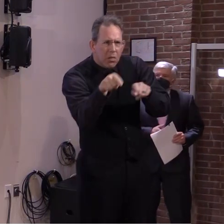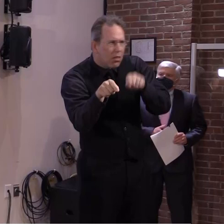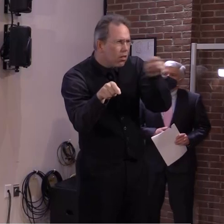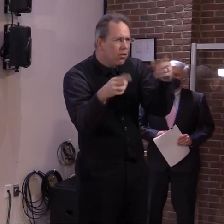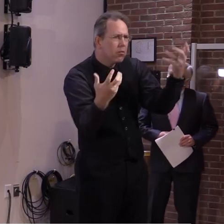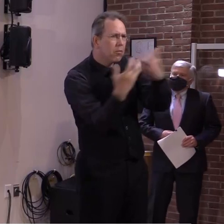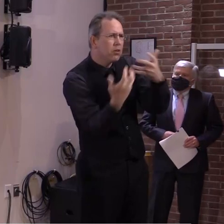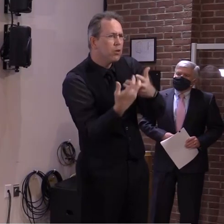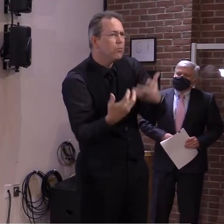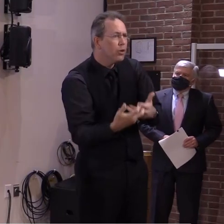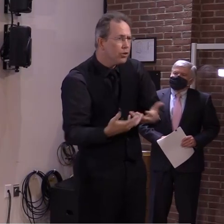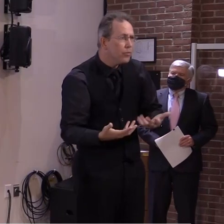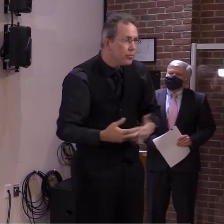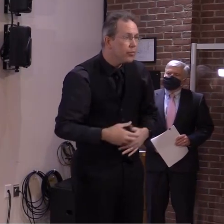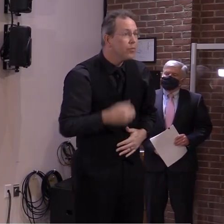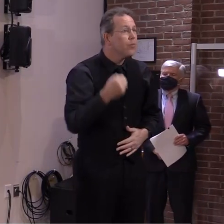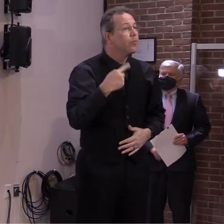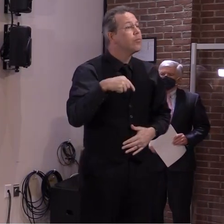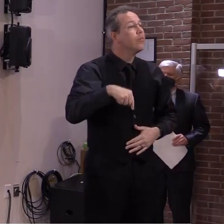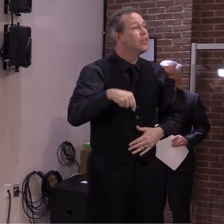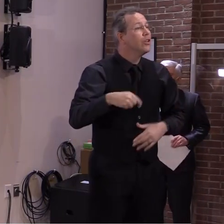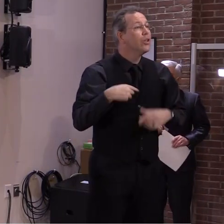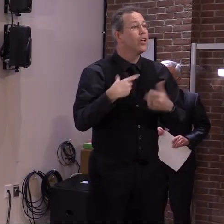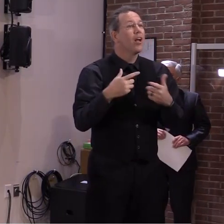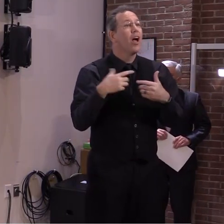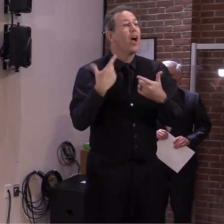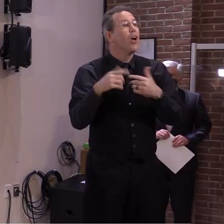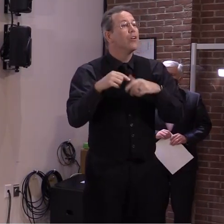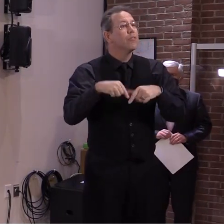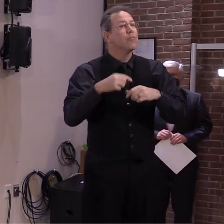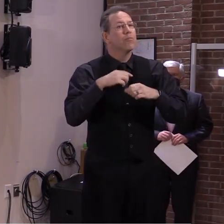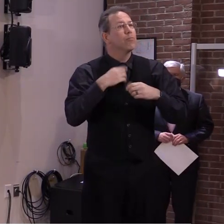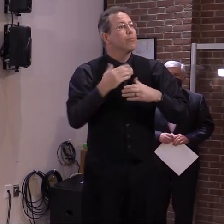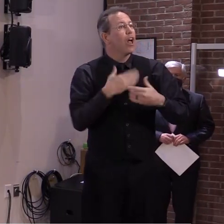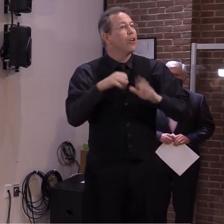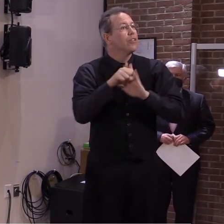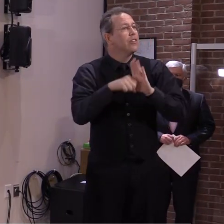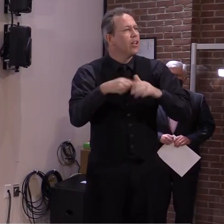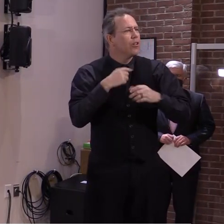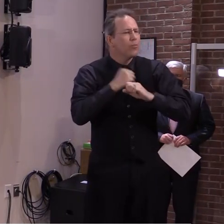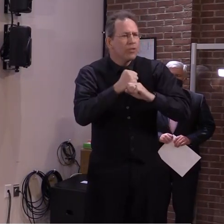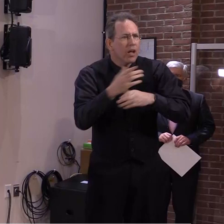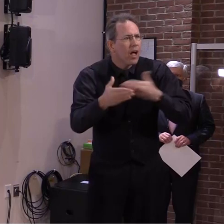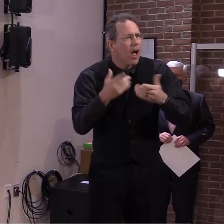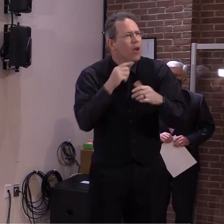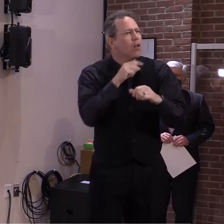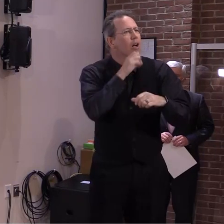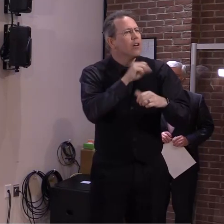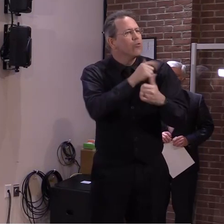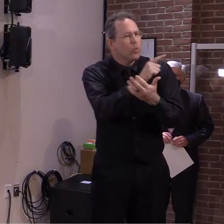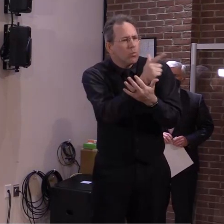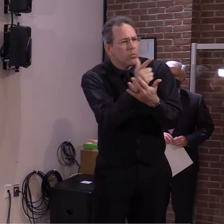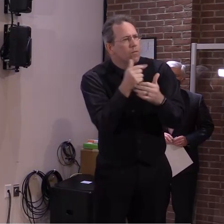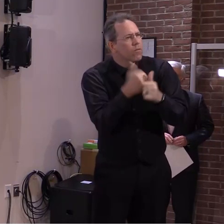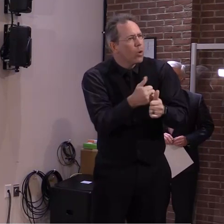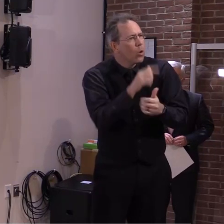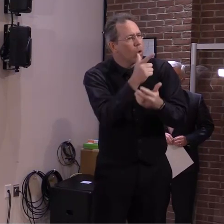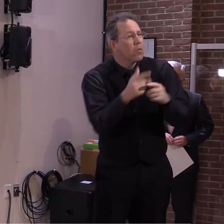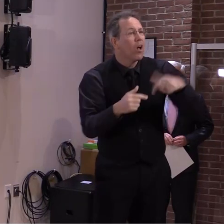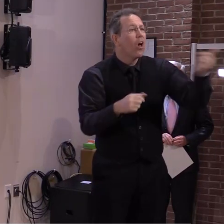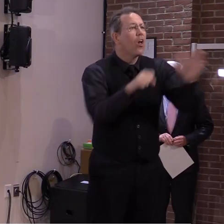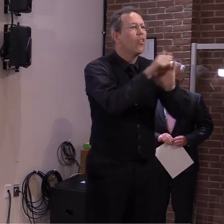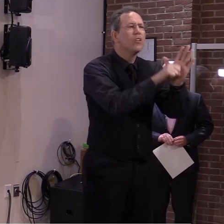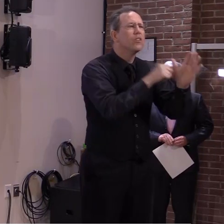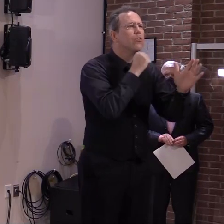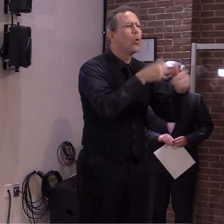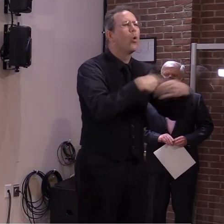demand due to resistance to the vaccine. But that's not the case in Vermont, and we're seeing very high uptake